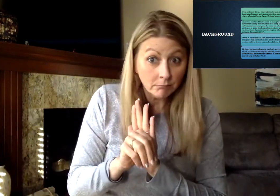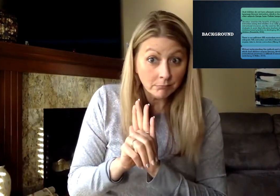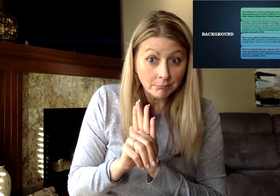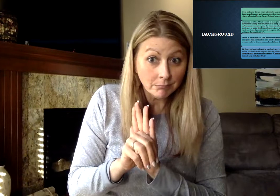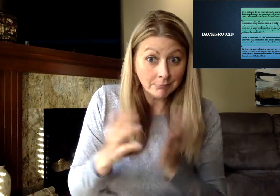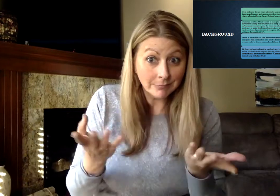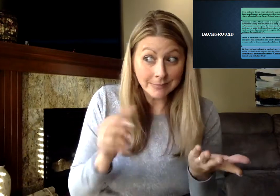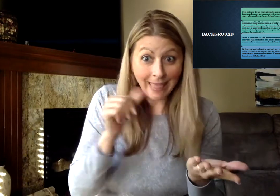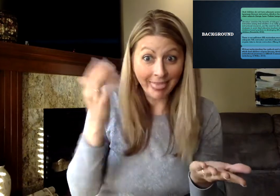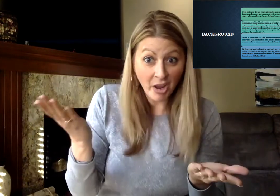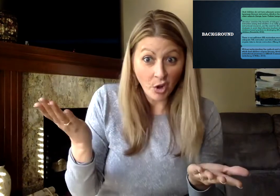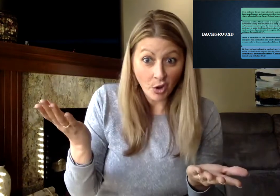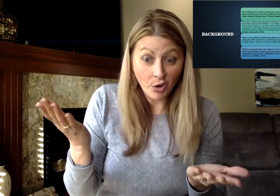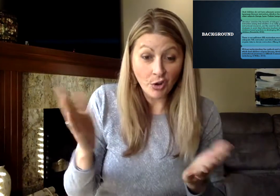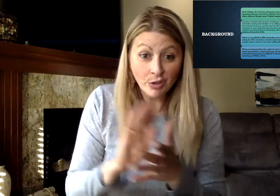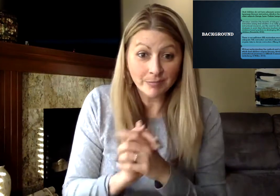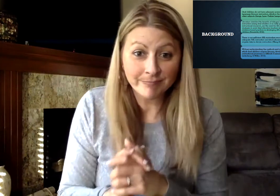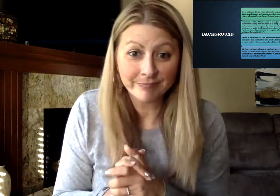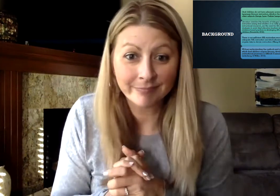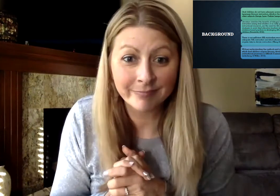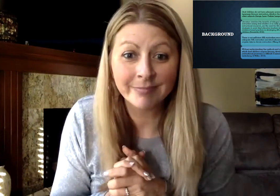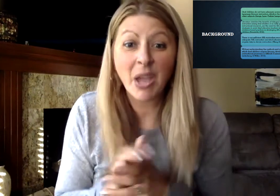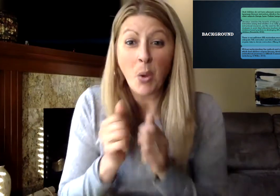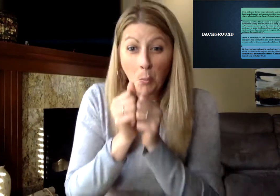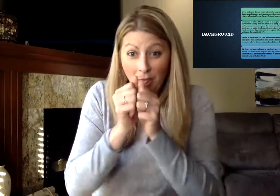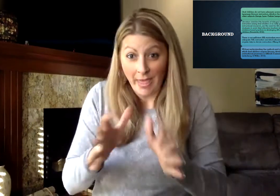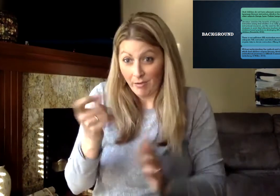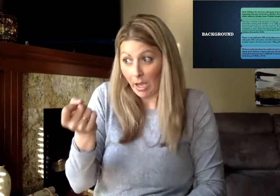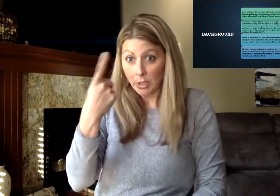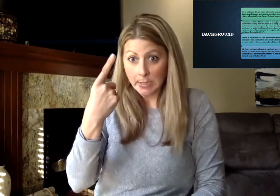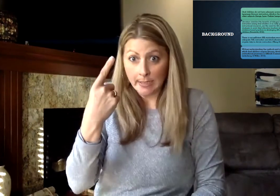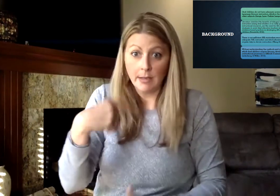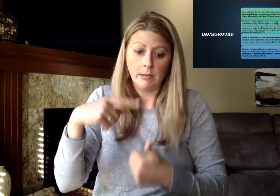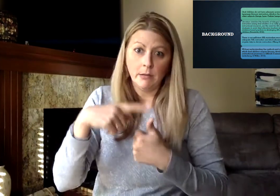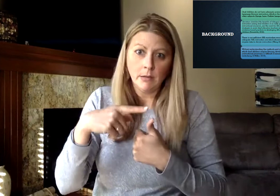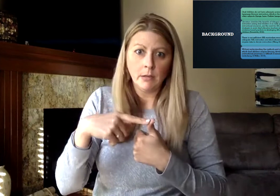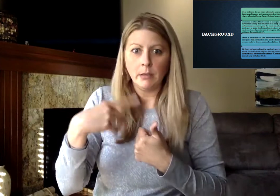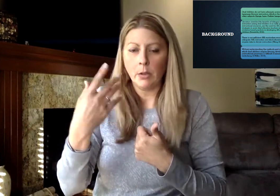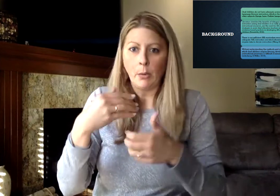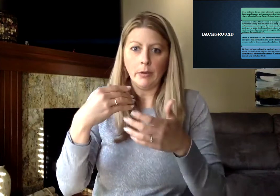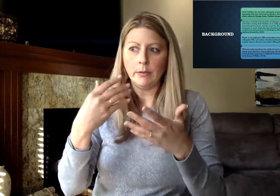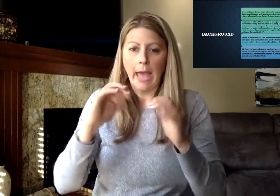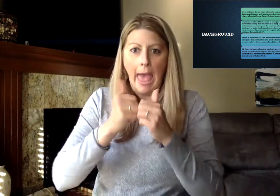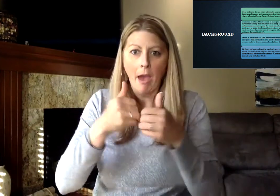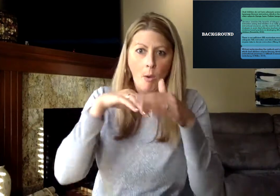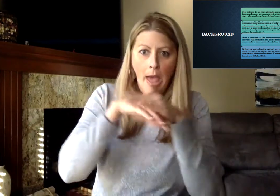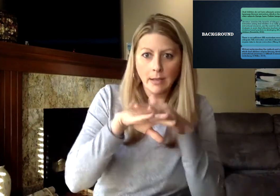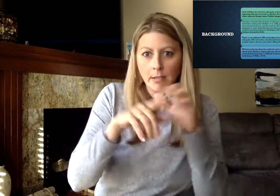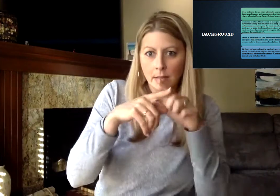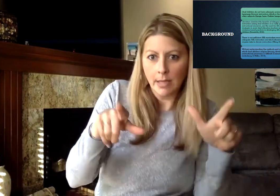curriculum, no, it's just not there. And without the understanding of how